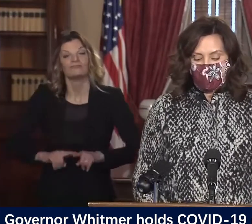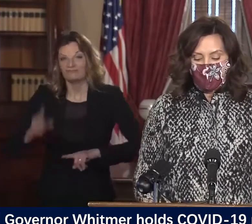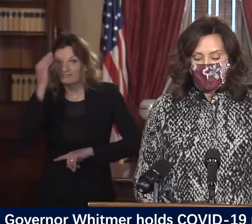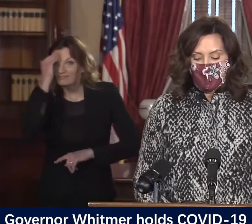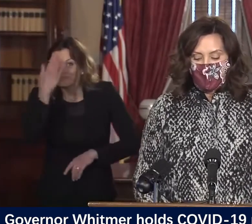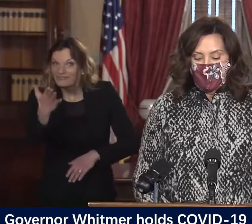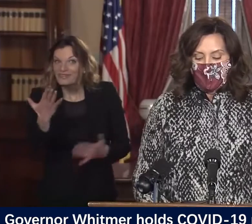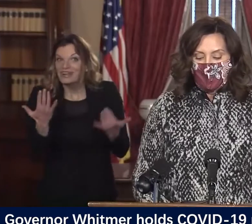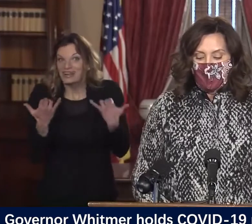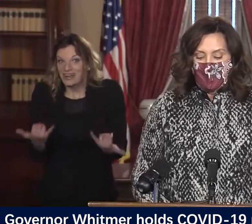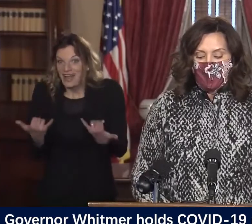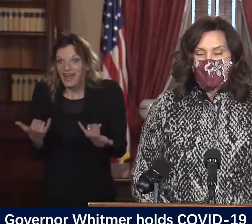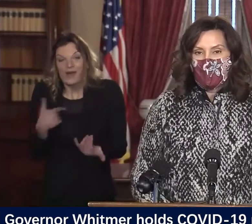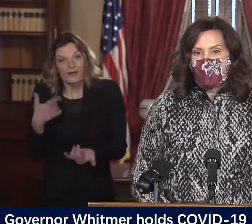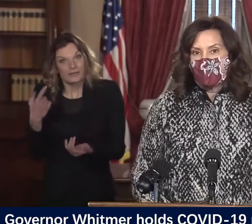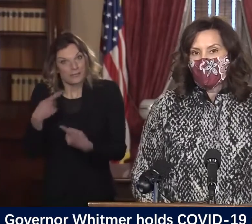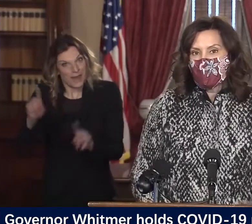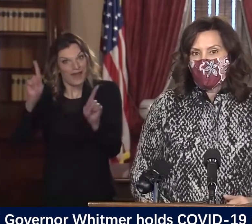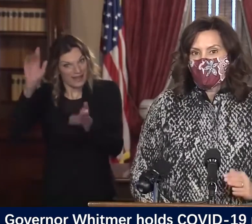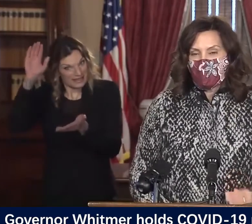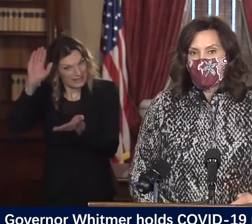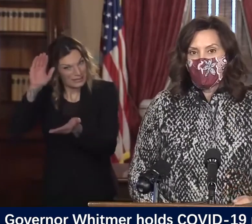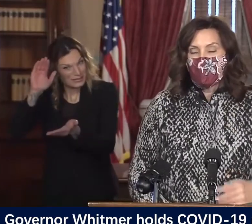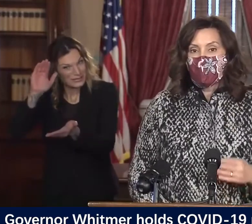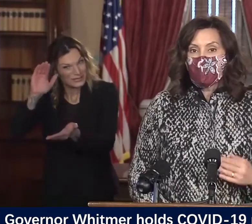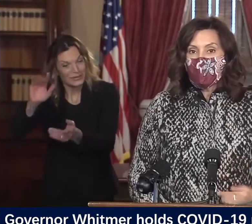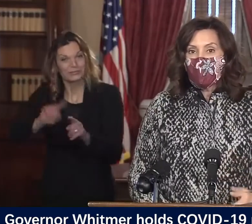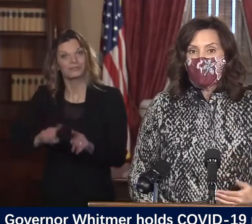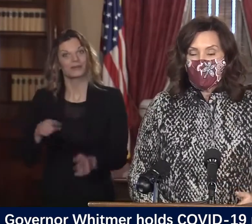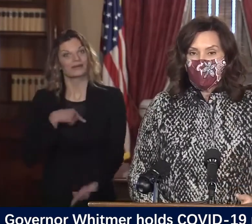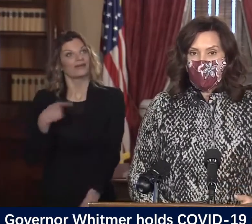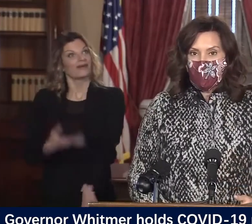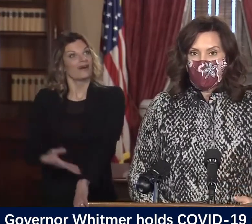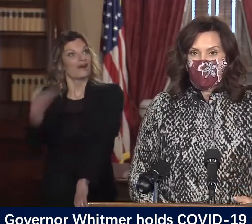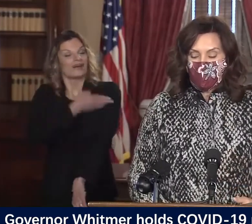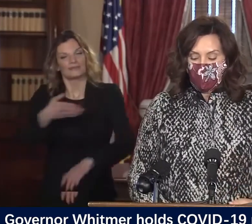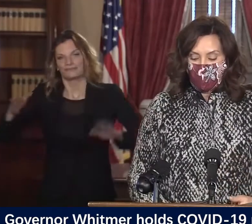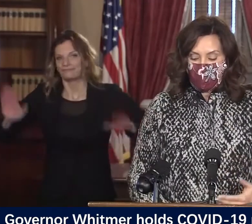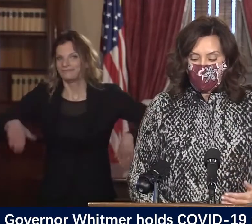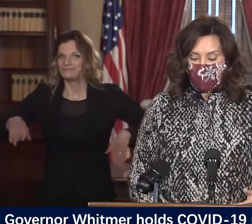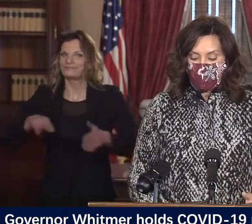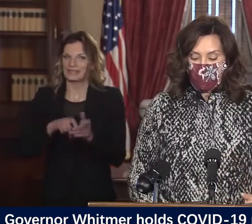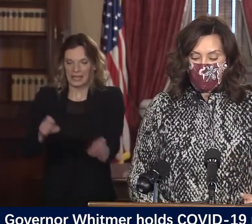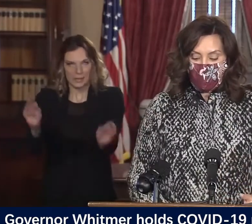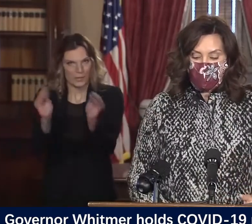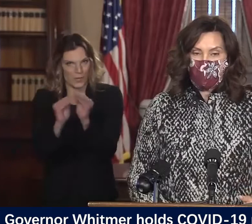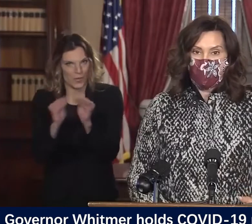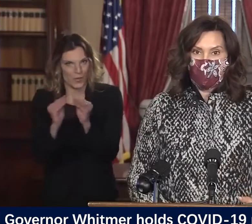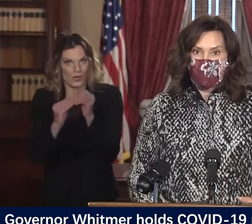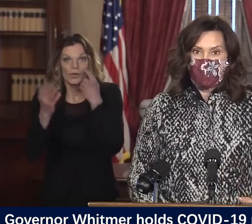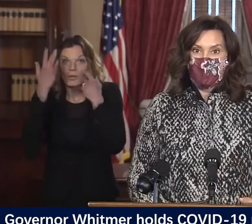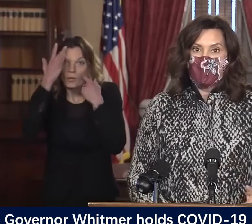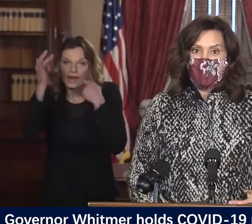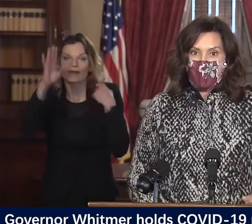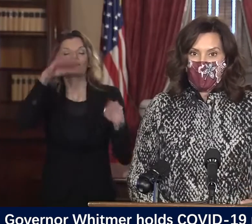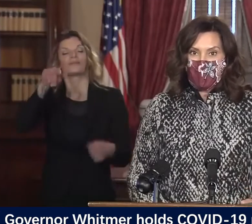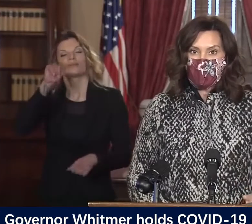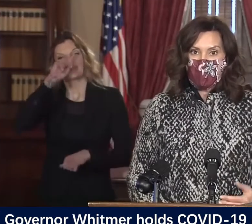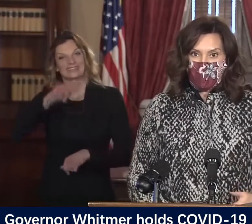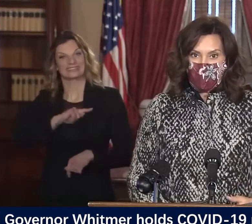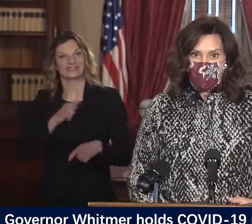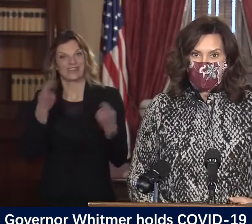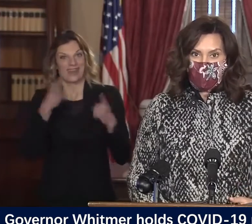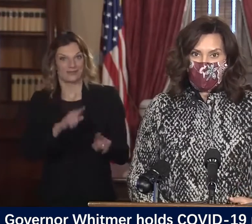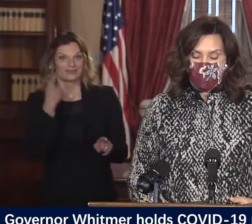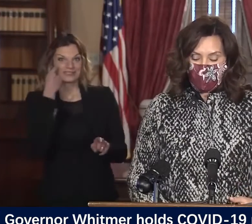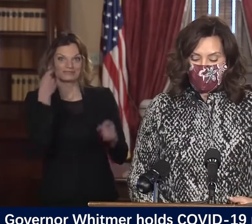yet. We have not yet seen the full impact of activities around Thanksgiving on